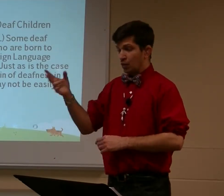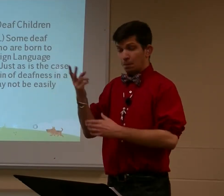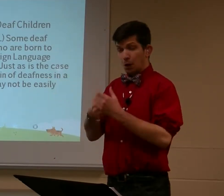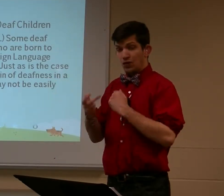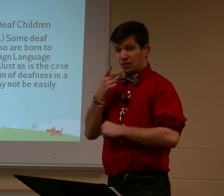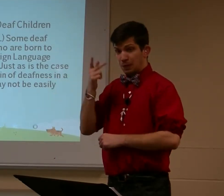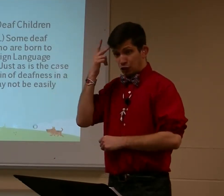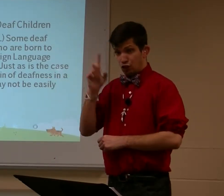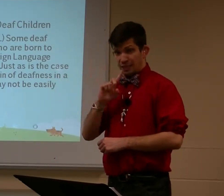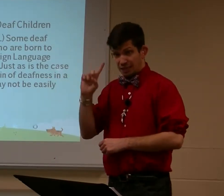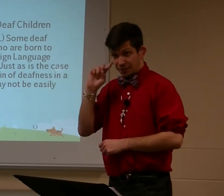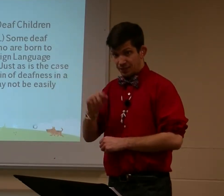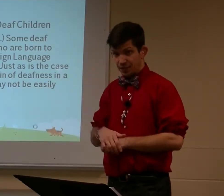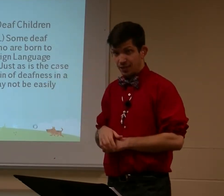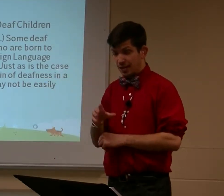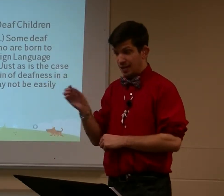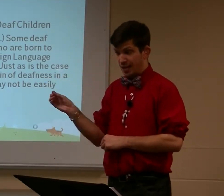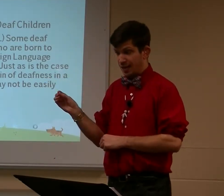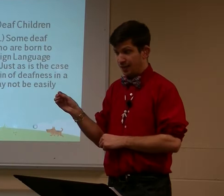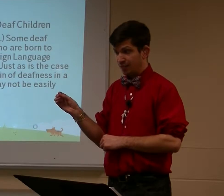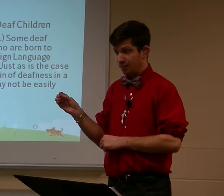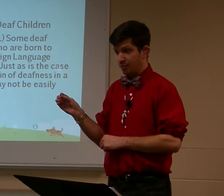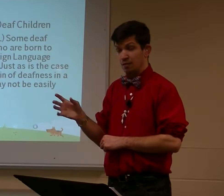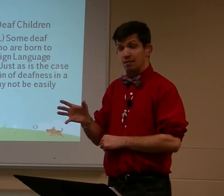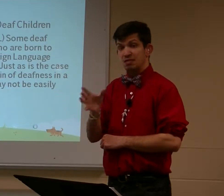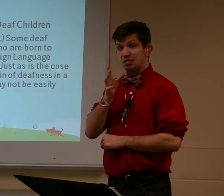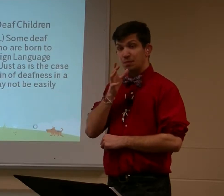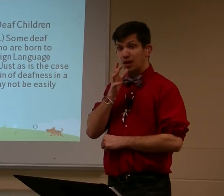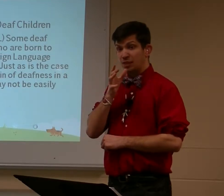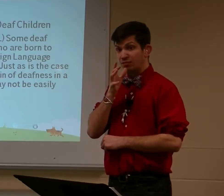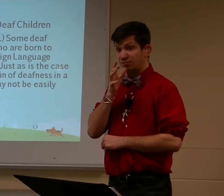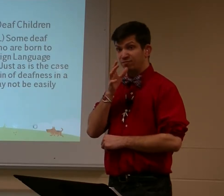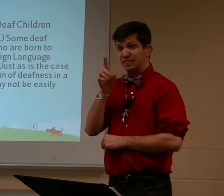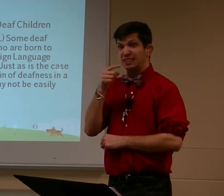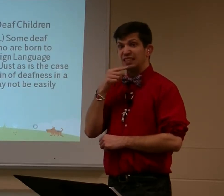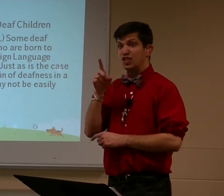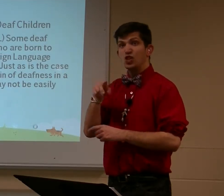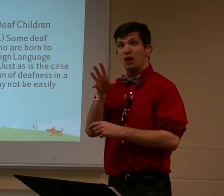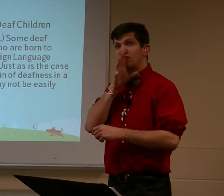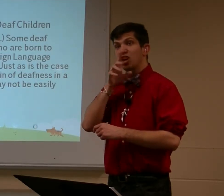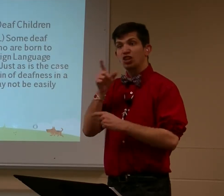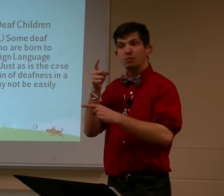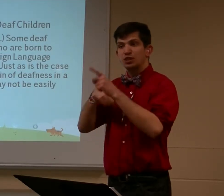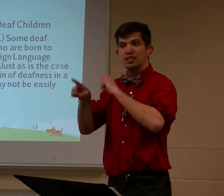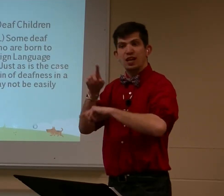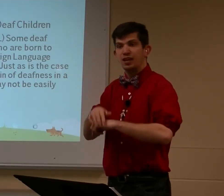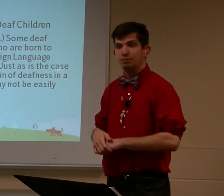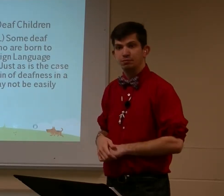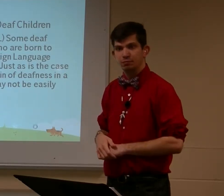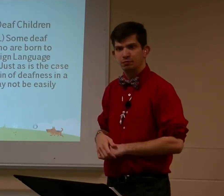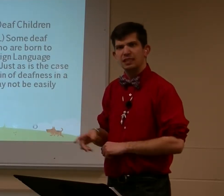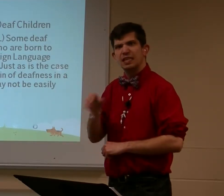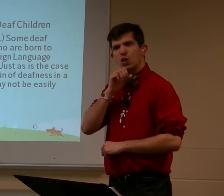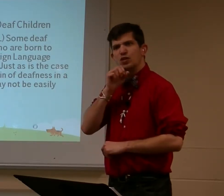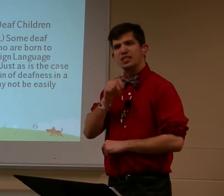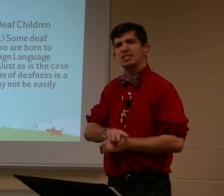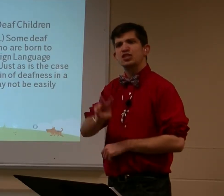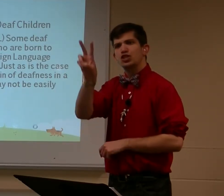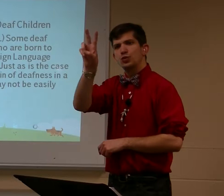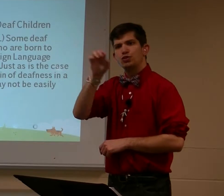Both of his parents are deaf. And his mama said, you don't have to talk to him, just sign. I said, how old is he? He's 2 years